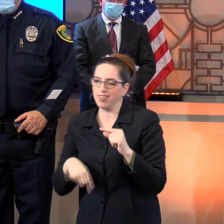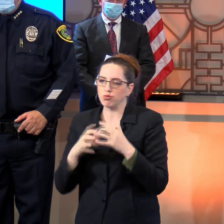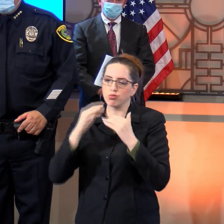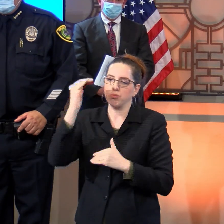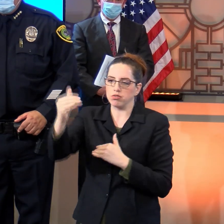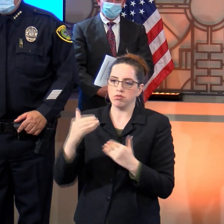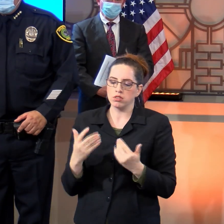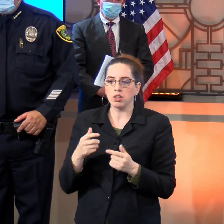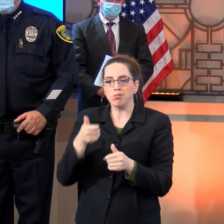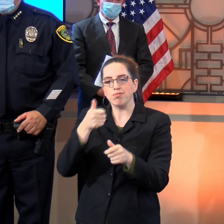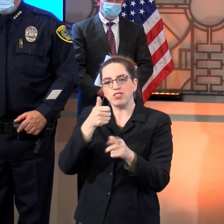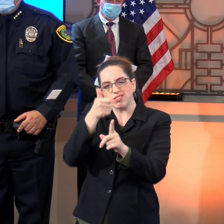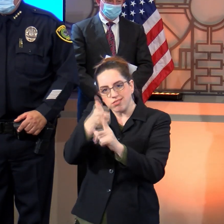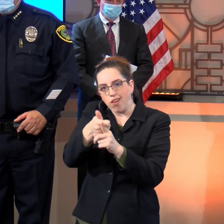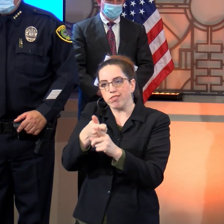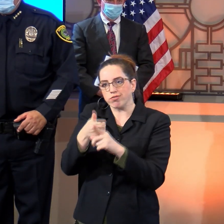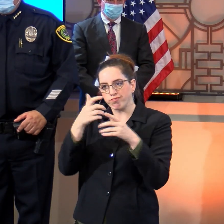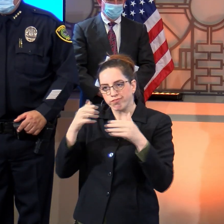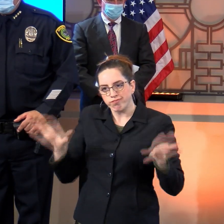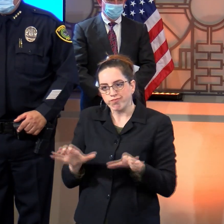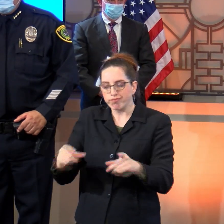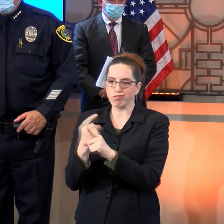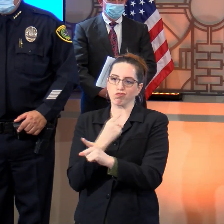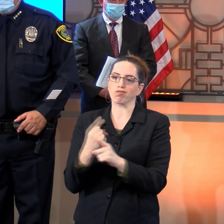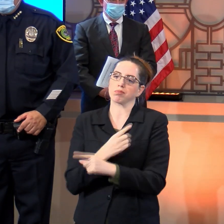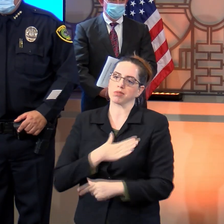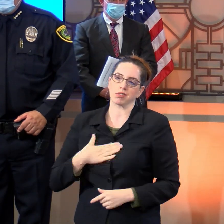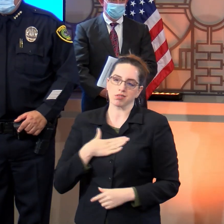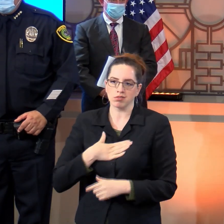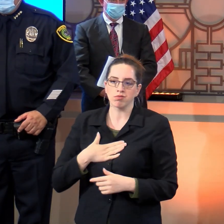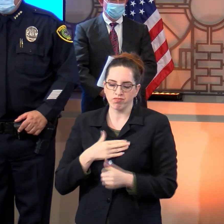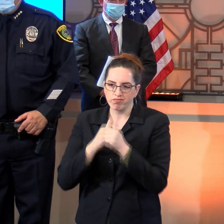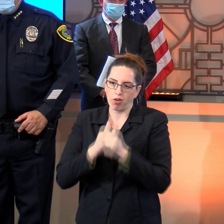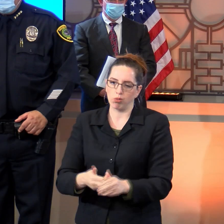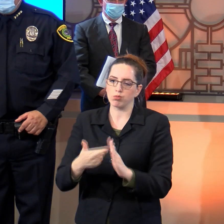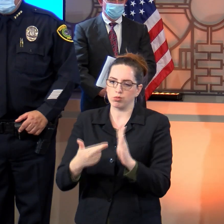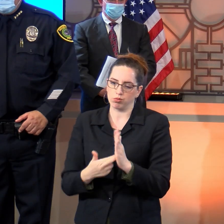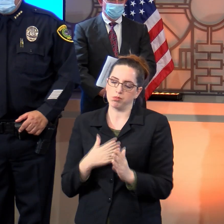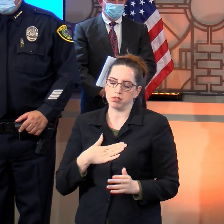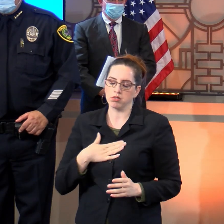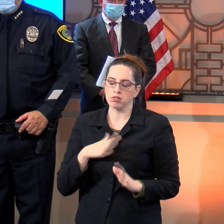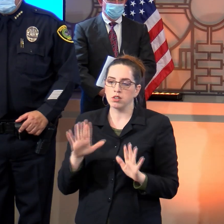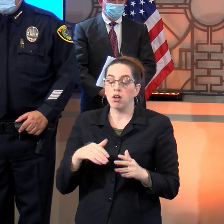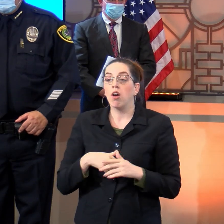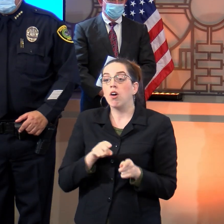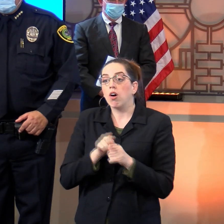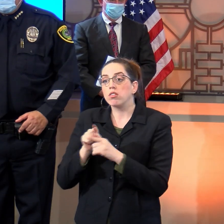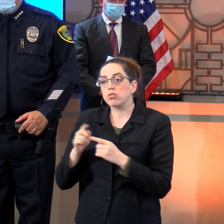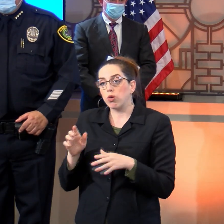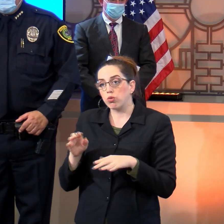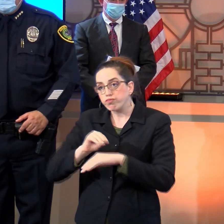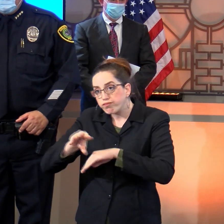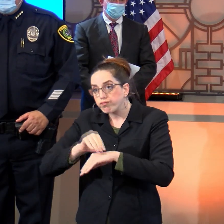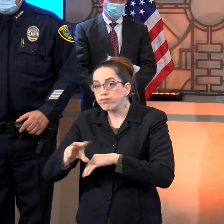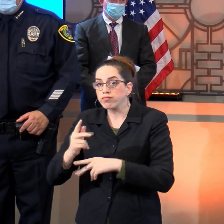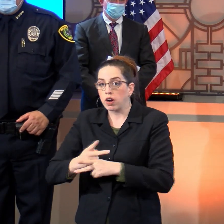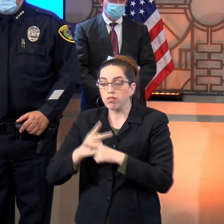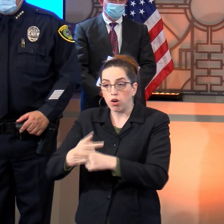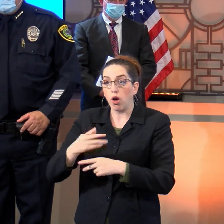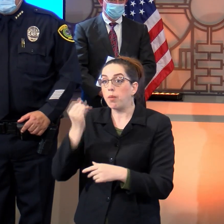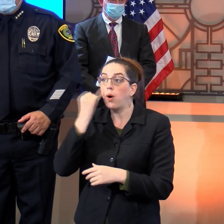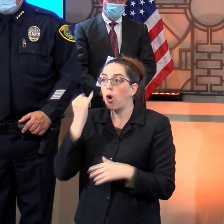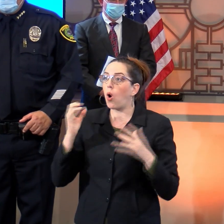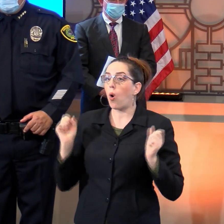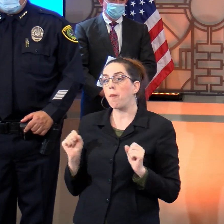whether or not you're following the 25% occupancy. So please adhere to the rule. I'm also advising people to be cautious before